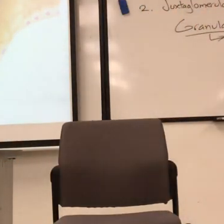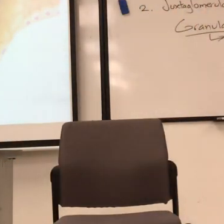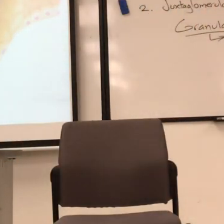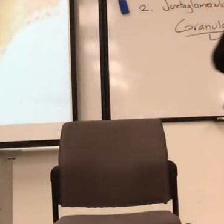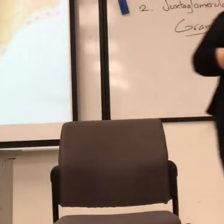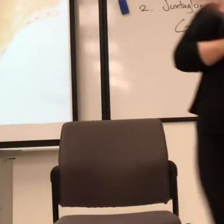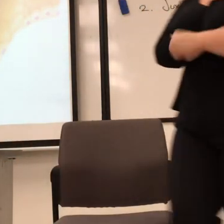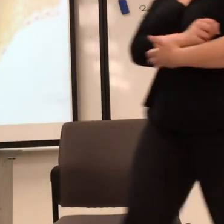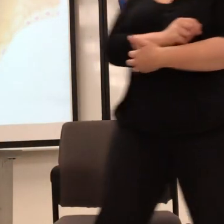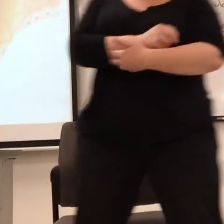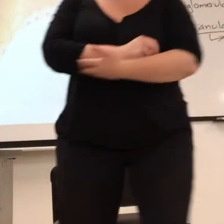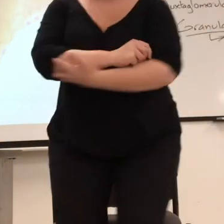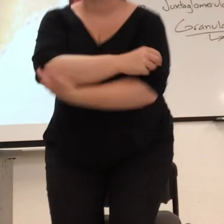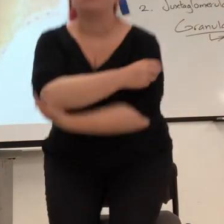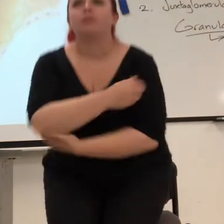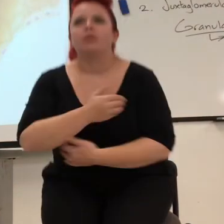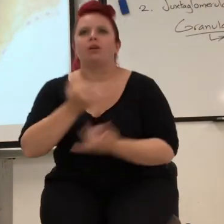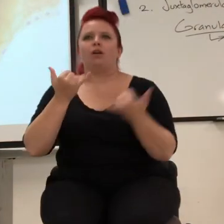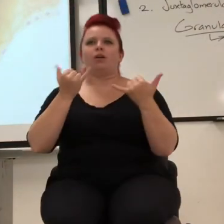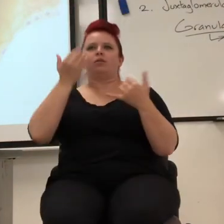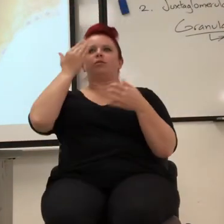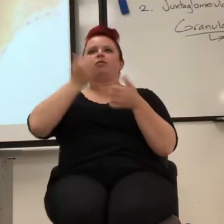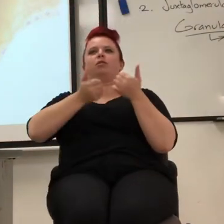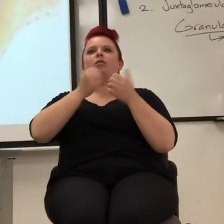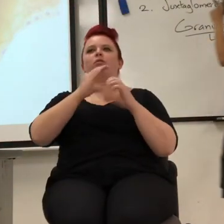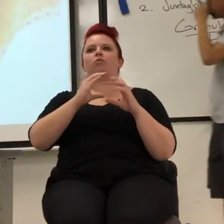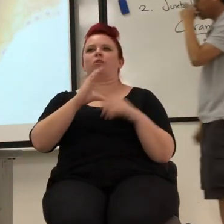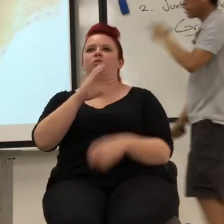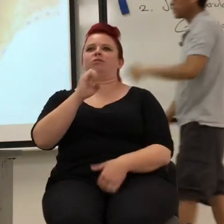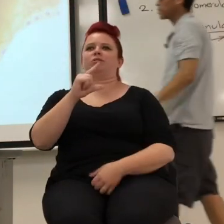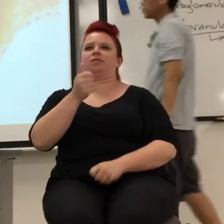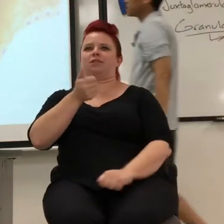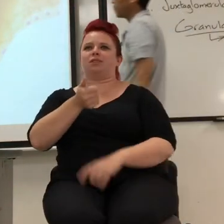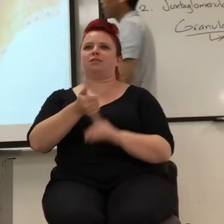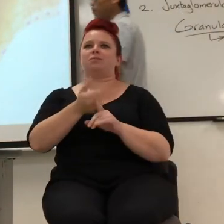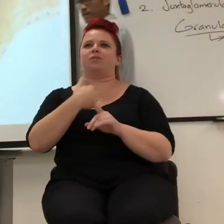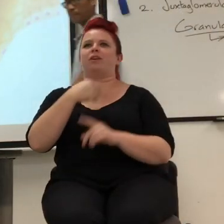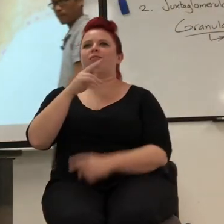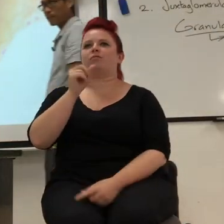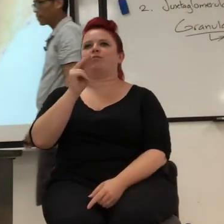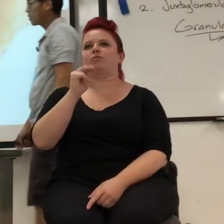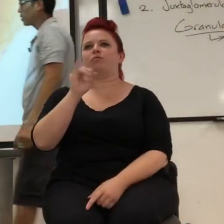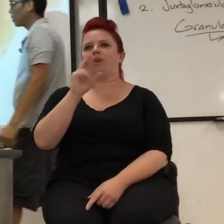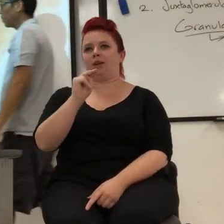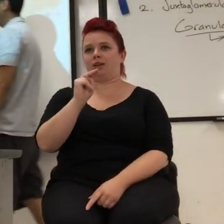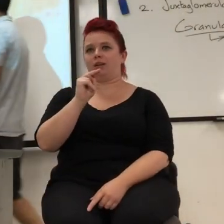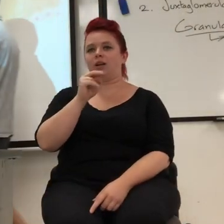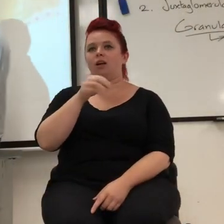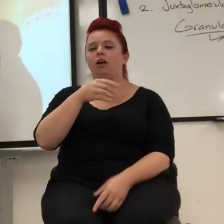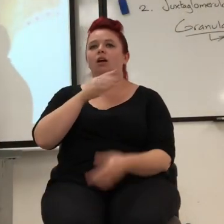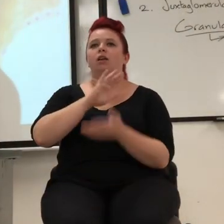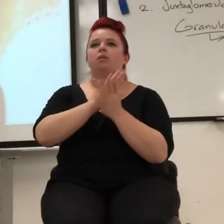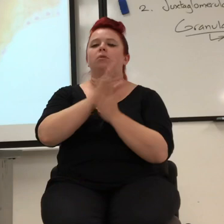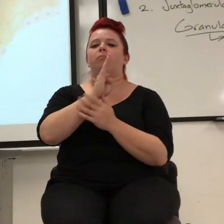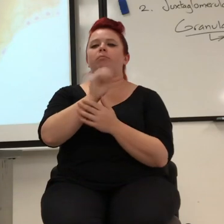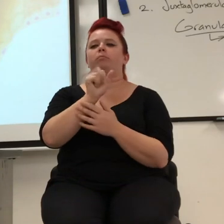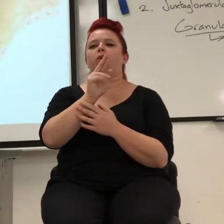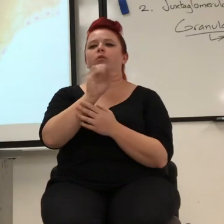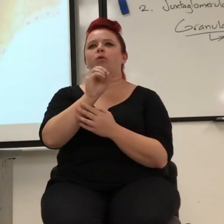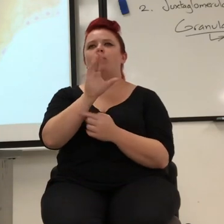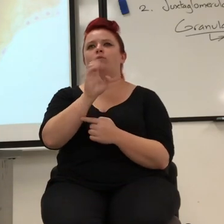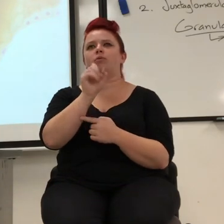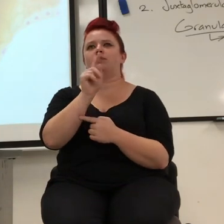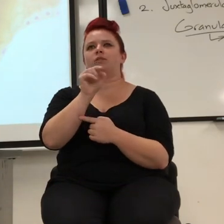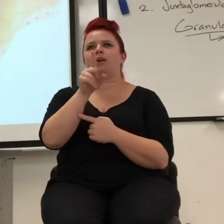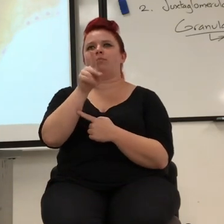So now you know the cells that have renin. It's these cells right here. These cells function as a baroreceptor because they live in the